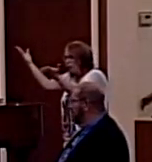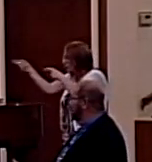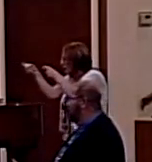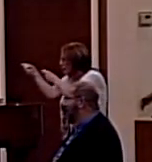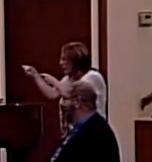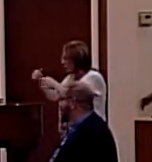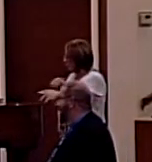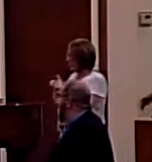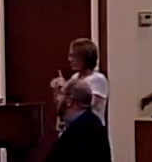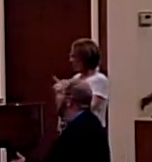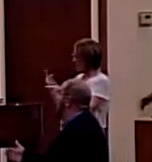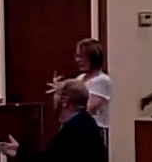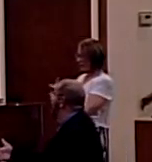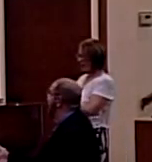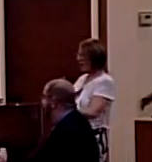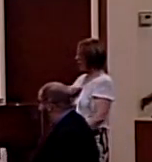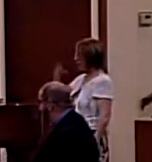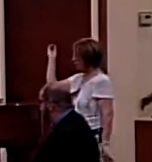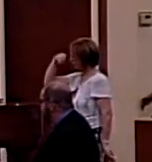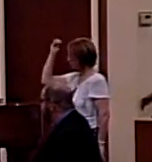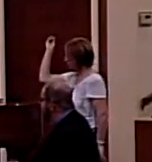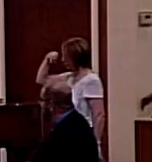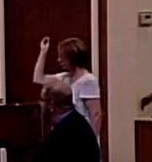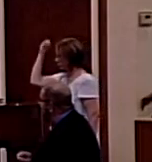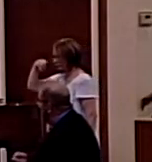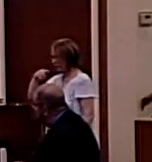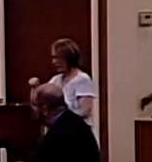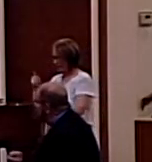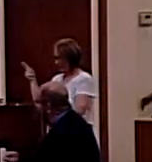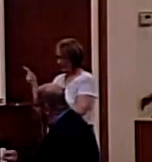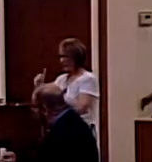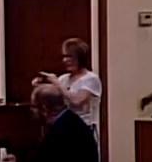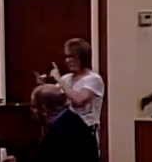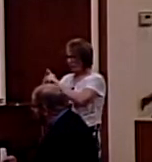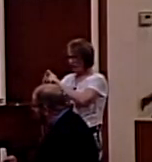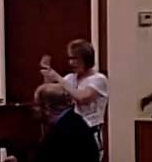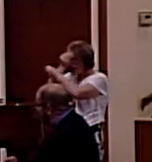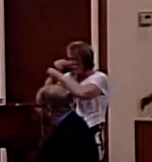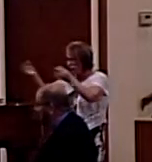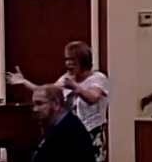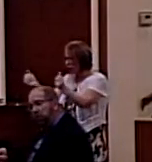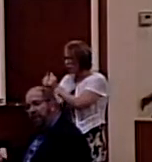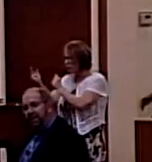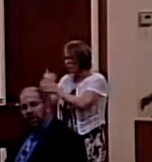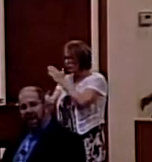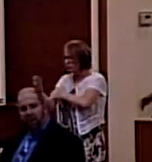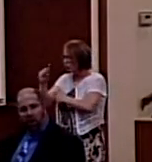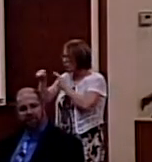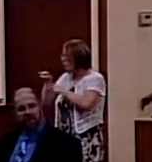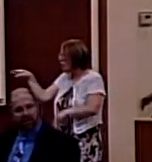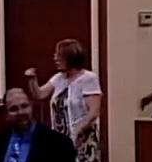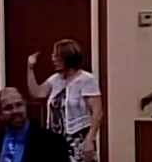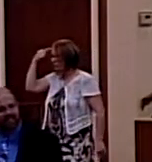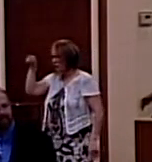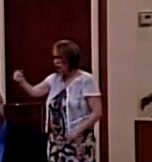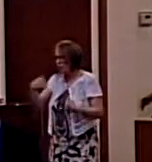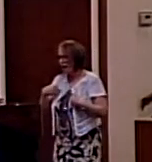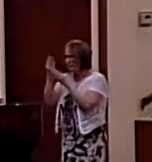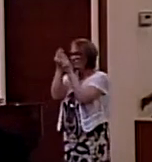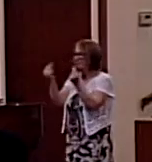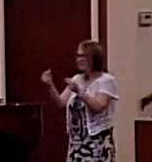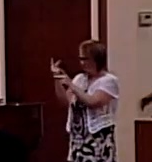out real quick. I didn't know a whole lot about it. And friend, I want to share something with you this morning. When you think you got it all figured out, a set